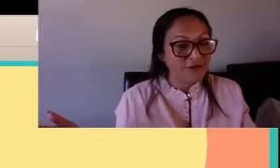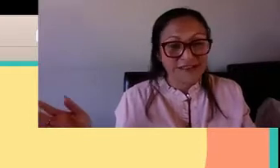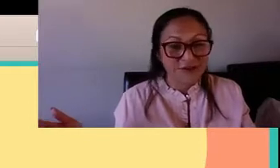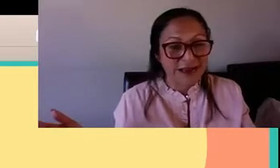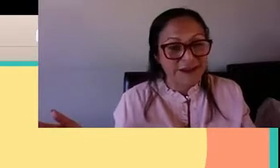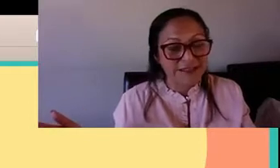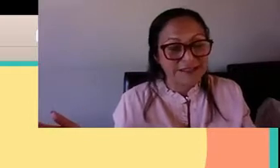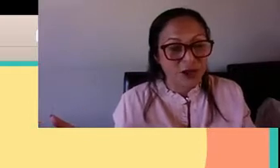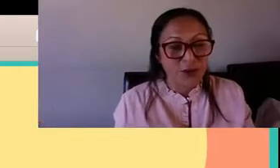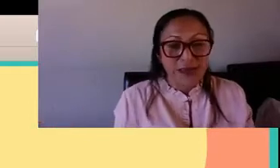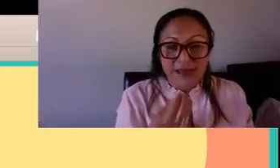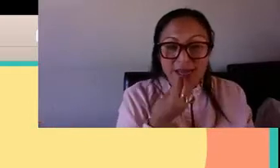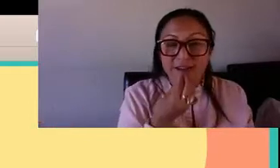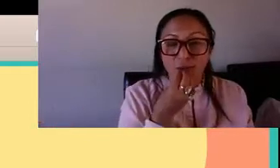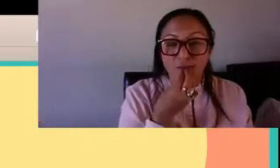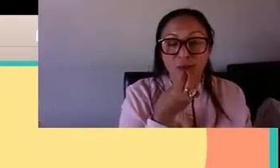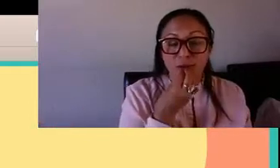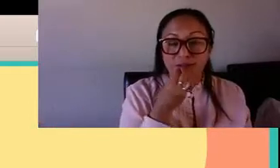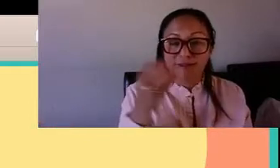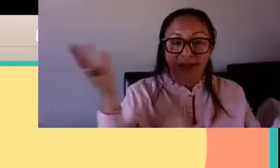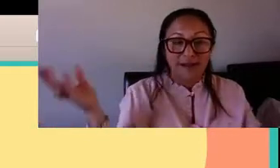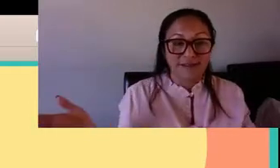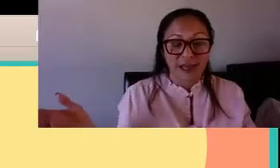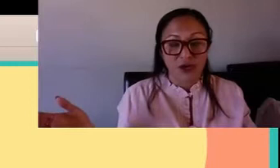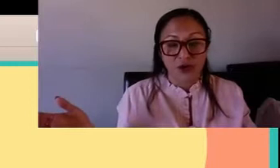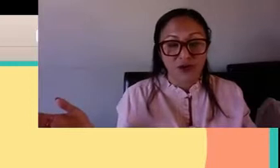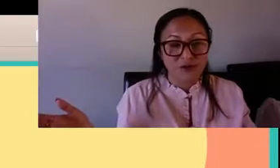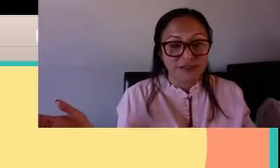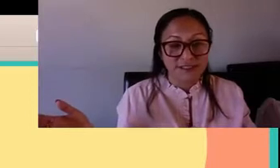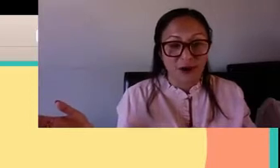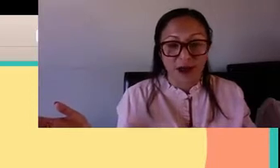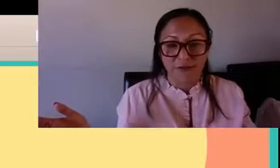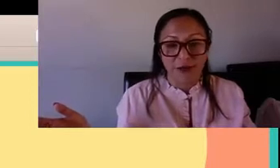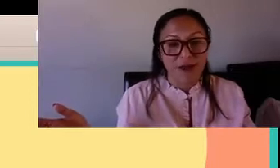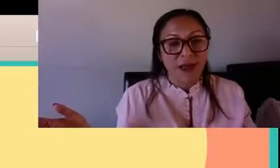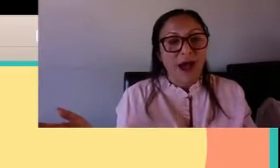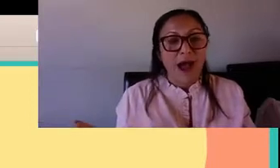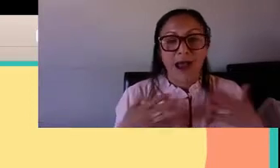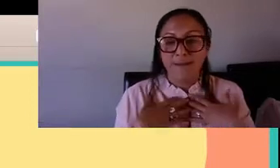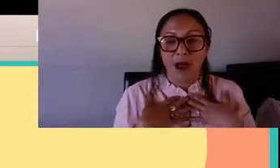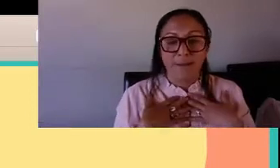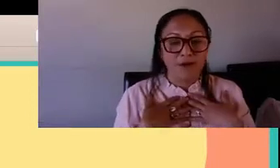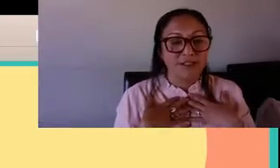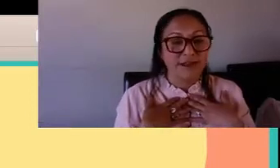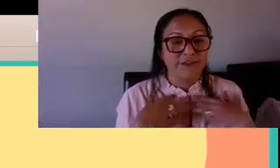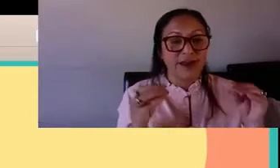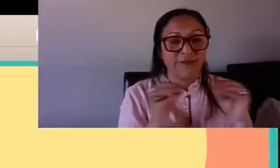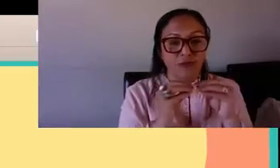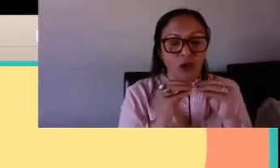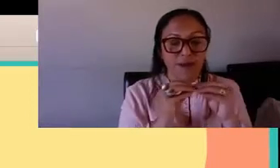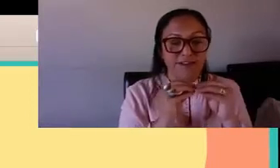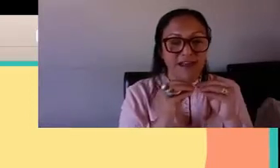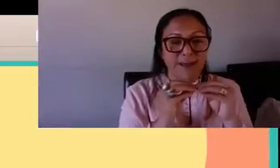after 6 or 9 months. So eat would be one of the signs that you could use and start off with. I'm not personally a fan